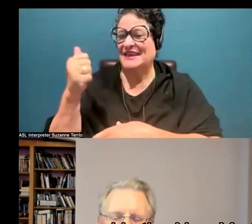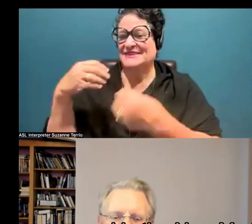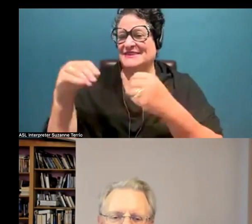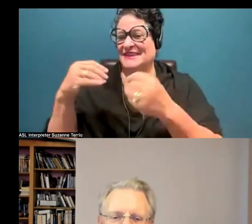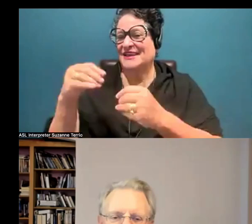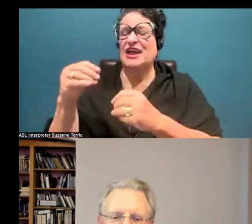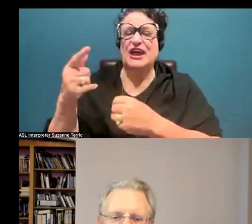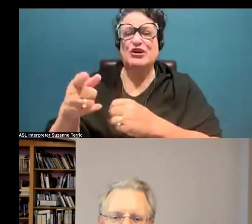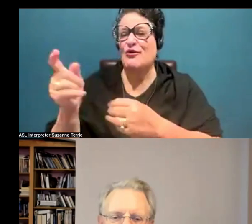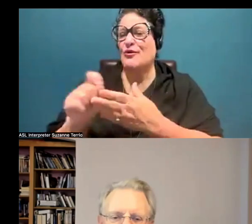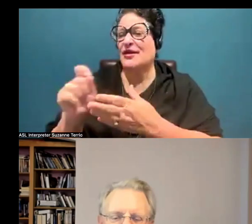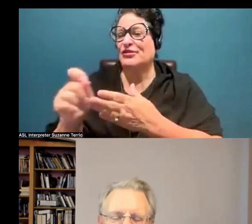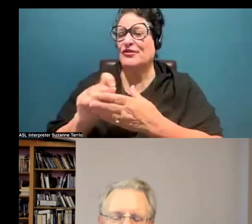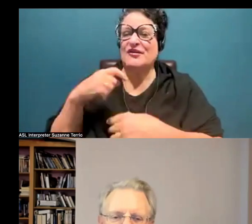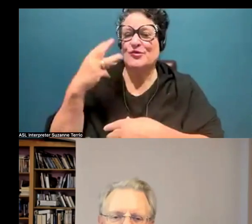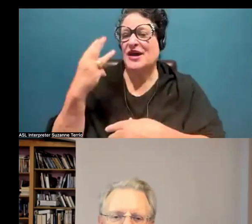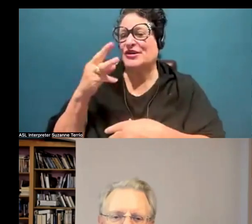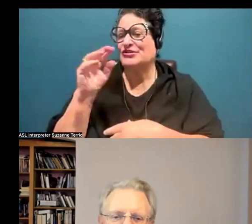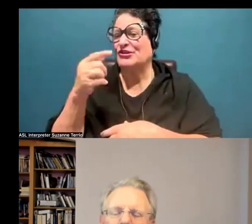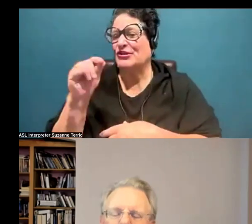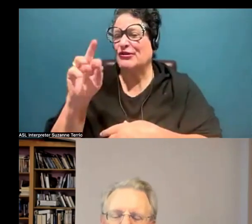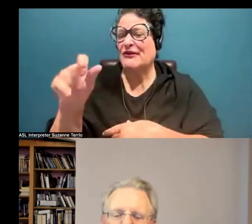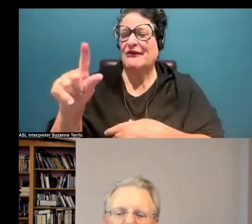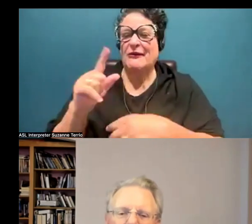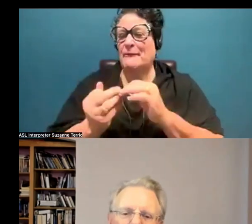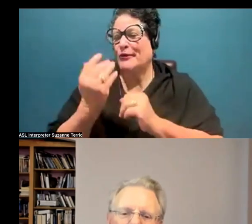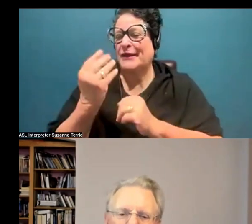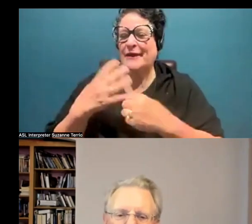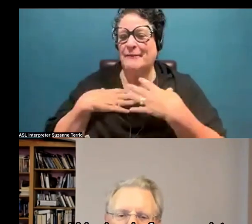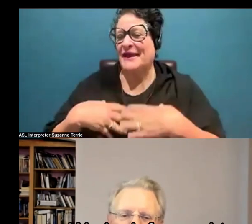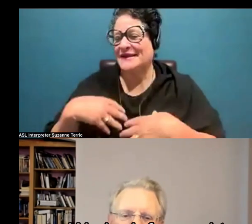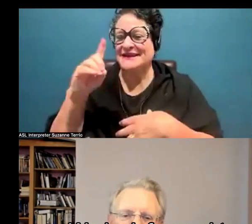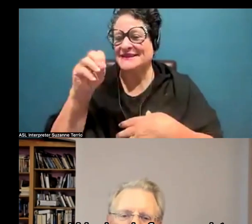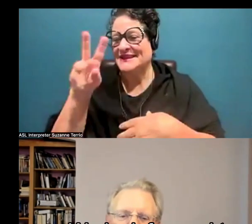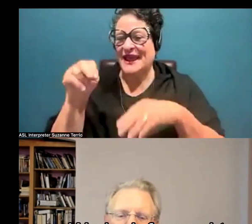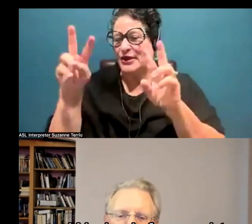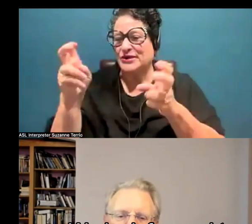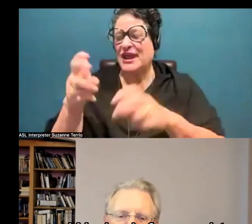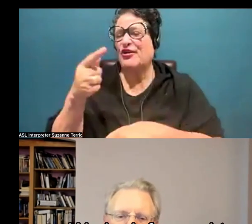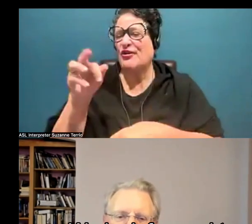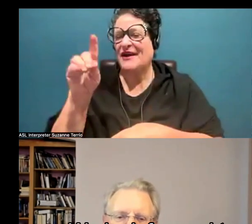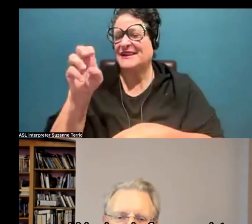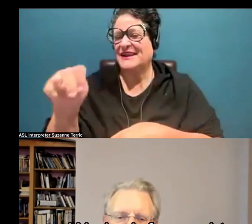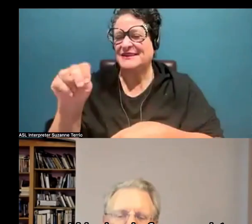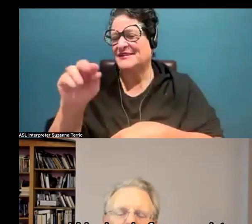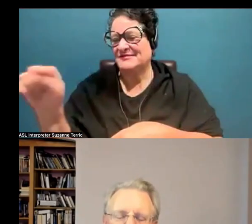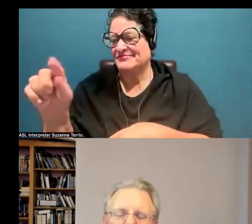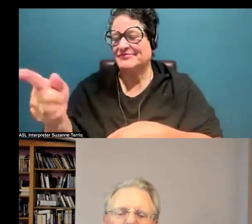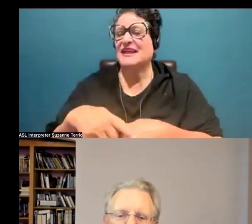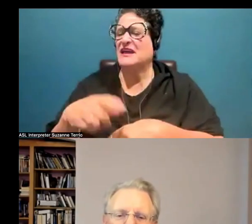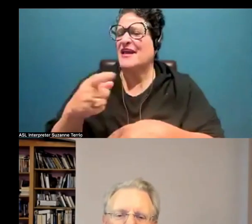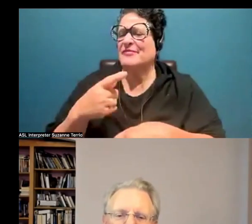Burn Our Bodies Down, and In the Garden Burning Gold. We look forward to seeing what you have to share with us today,